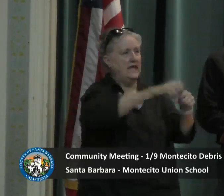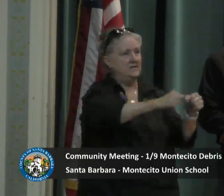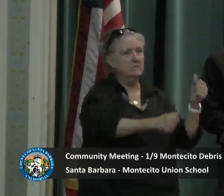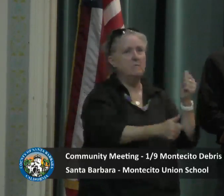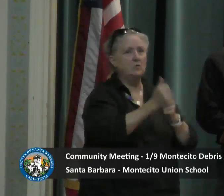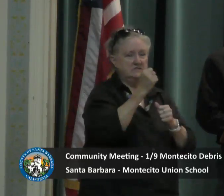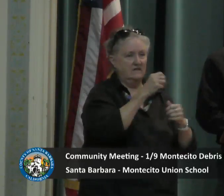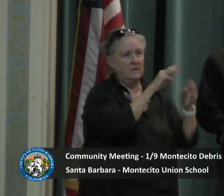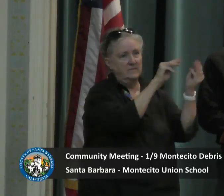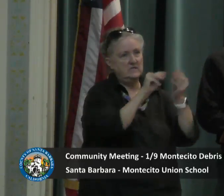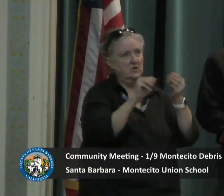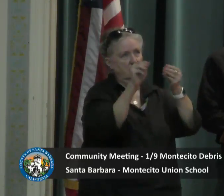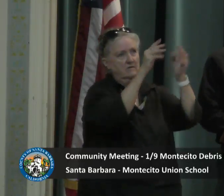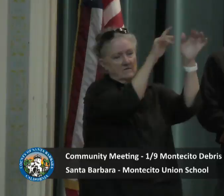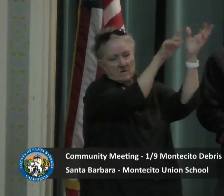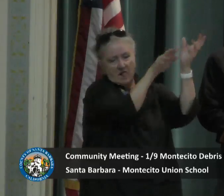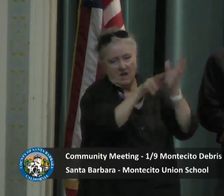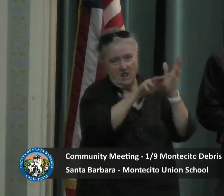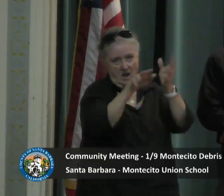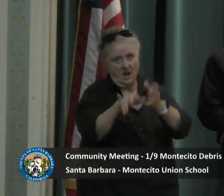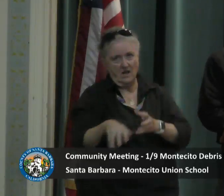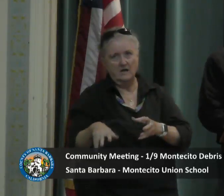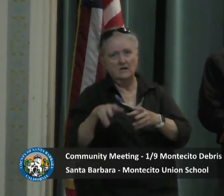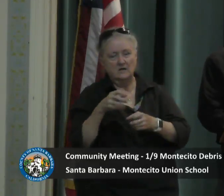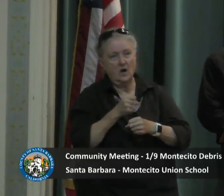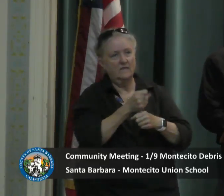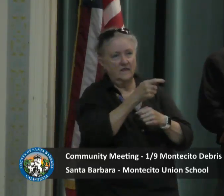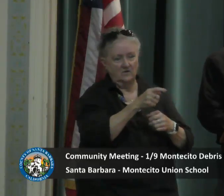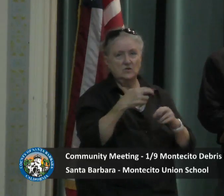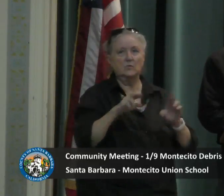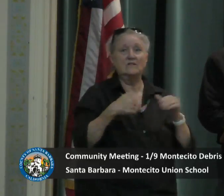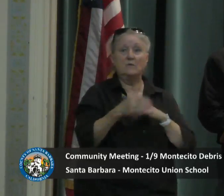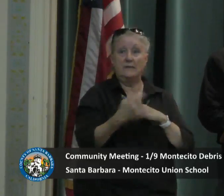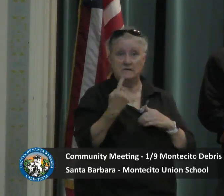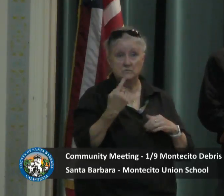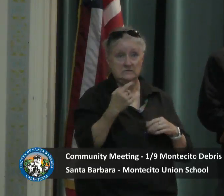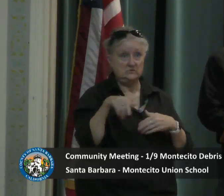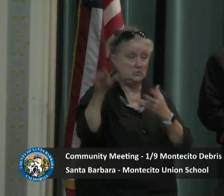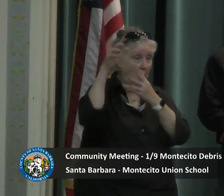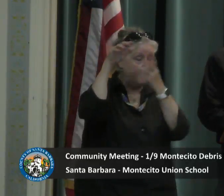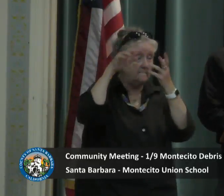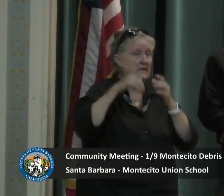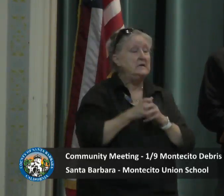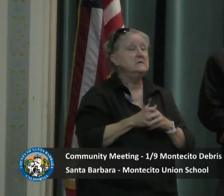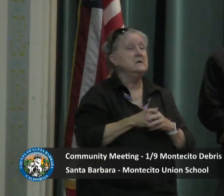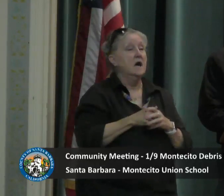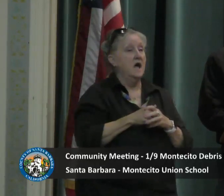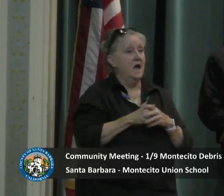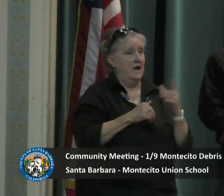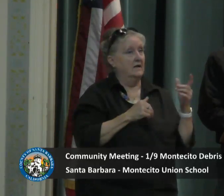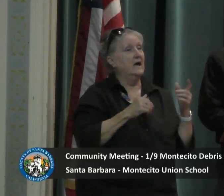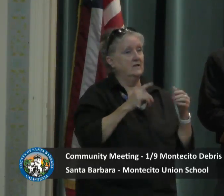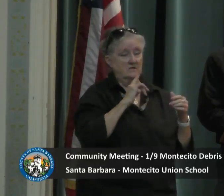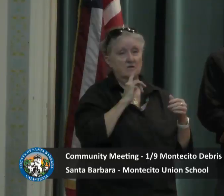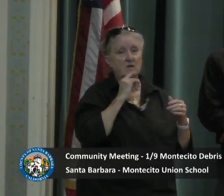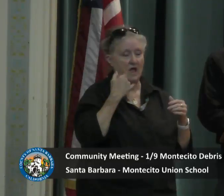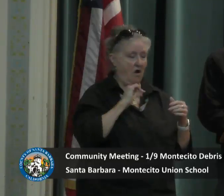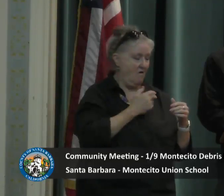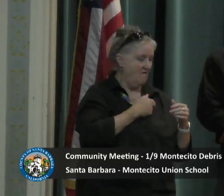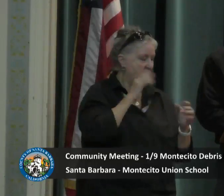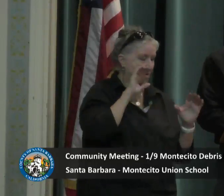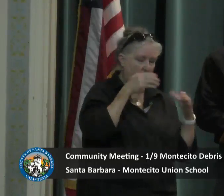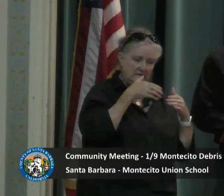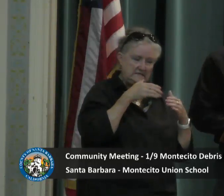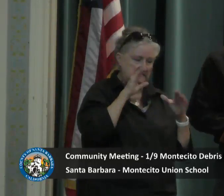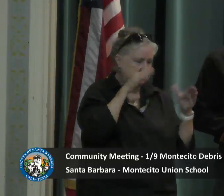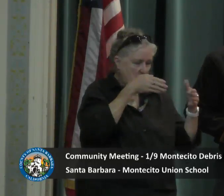the material coming off the mountains and canyons, so we are ready for the next storm. And I can assure you this is our focus every single day